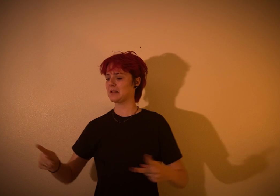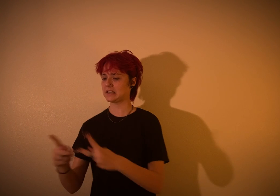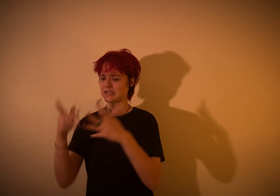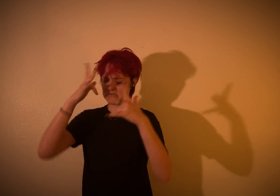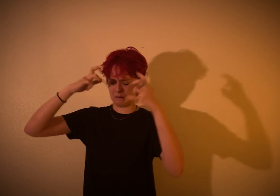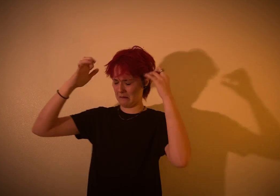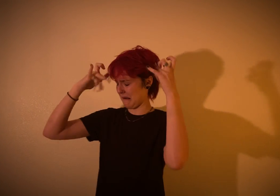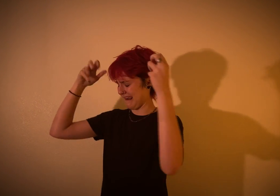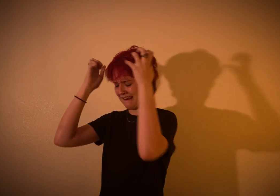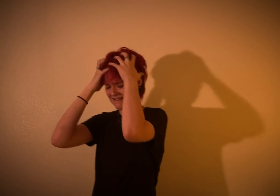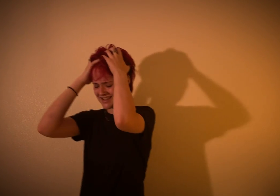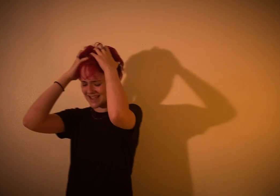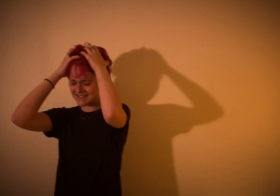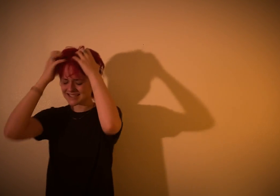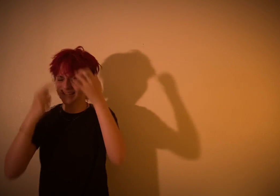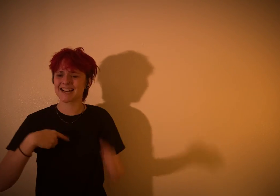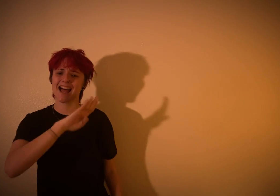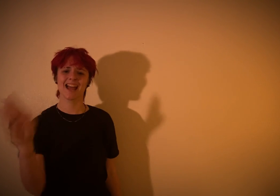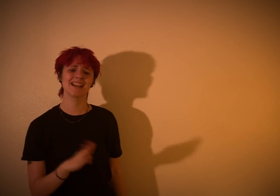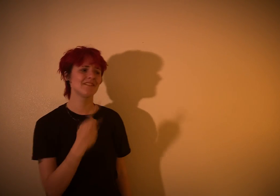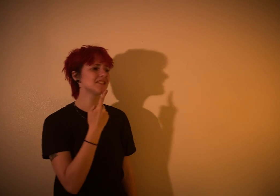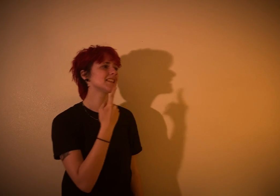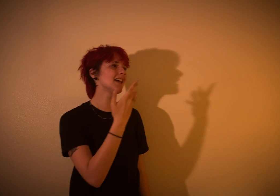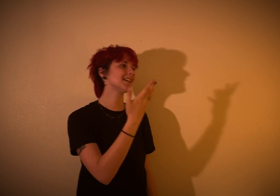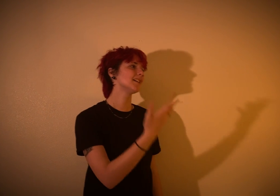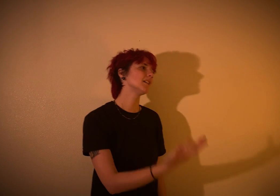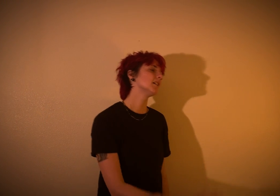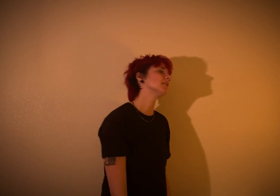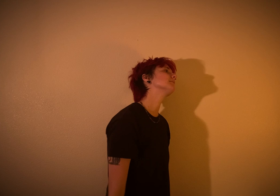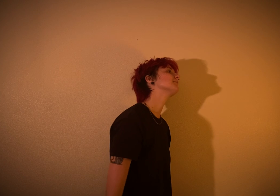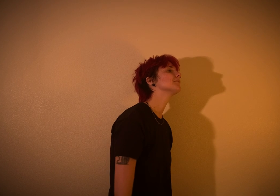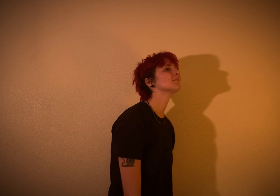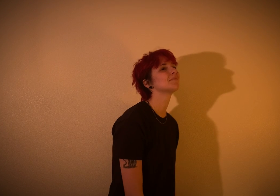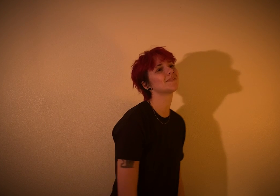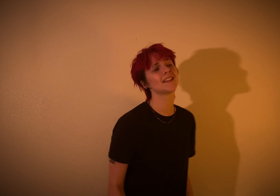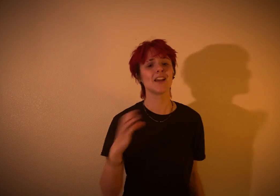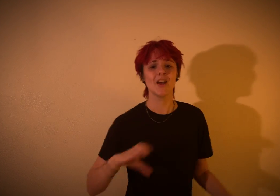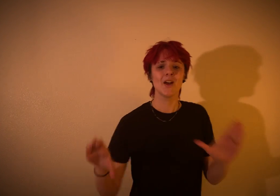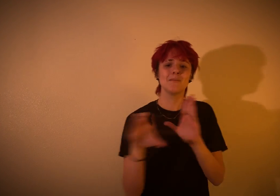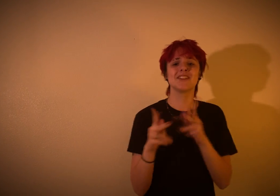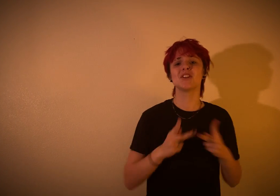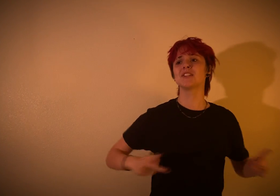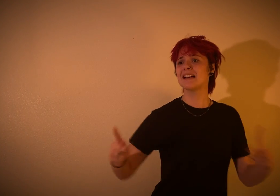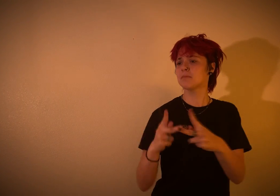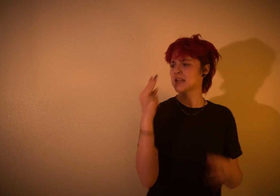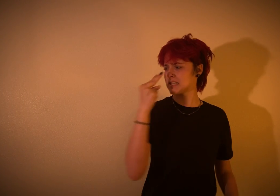places, though I've never said. All of the thoughts that were inside my head. Pictures of places,